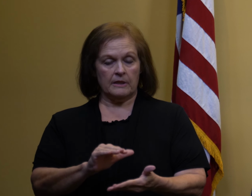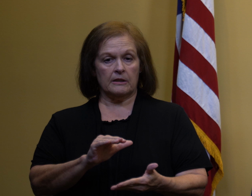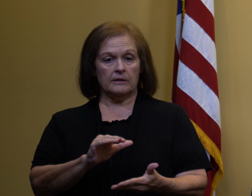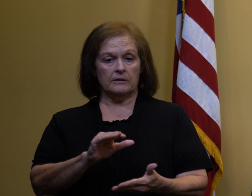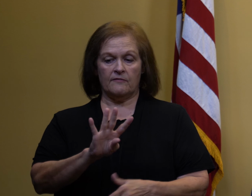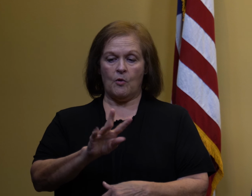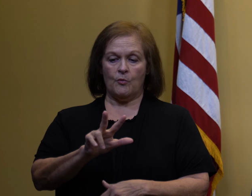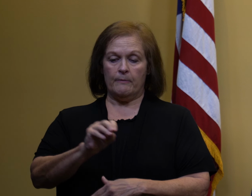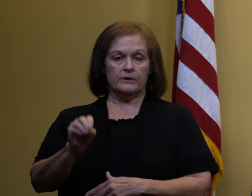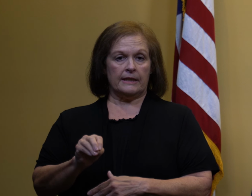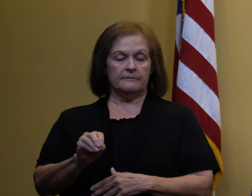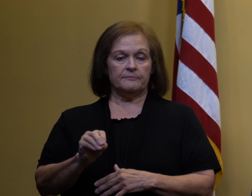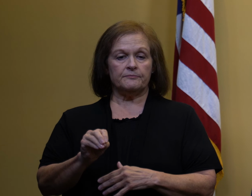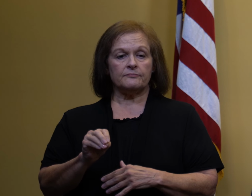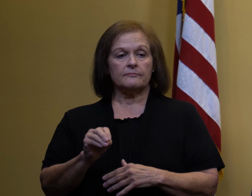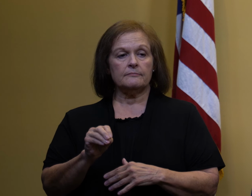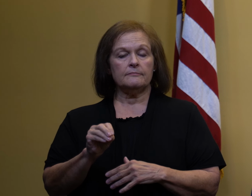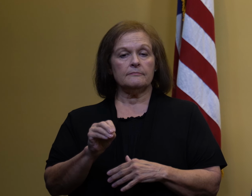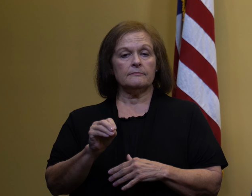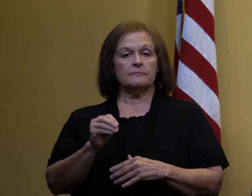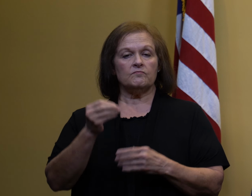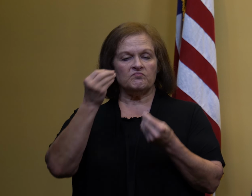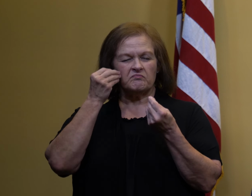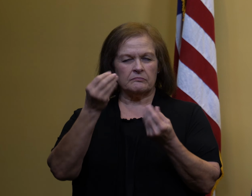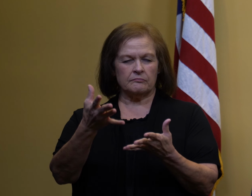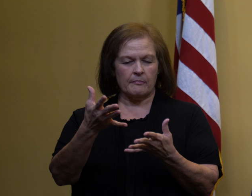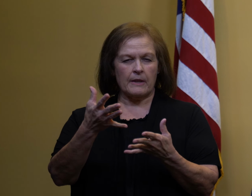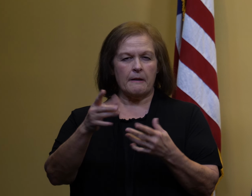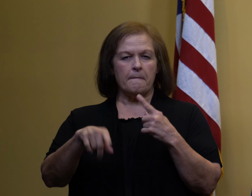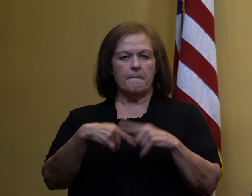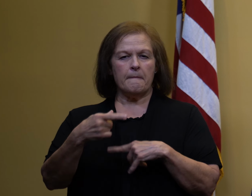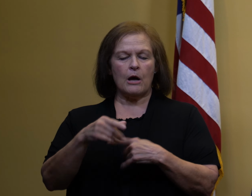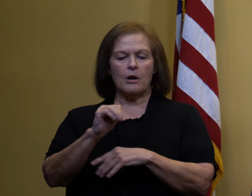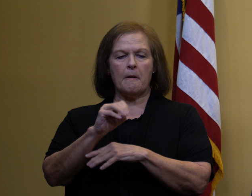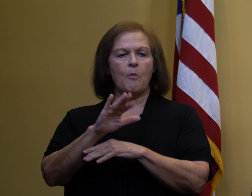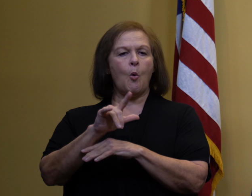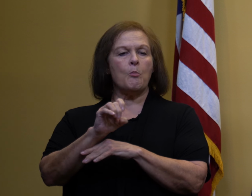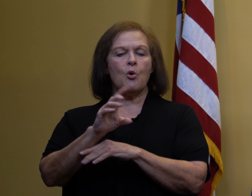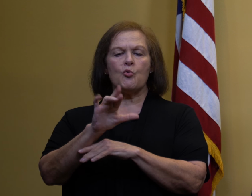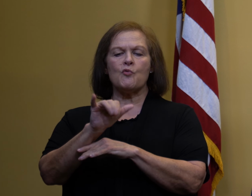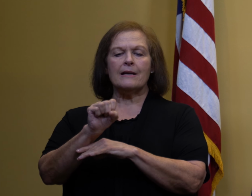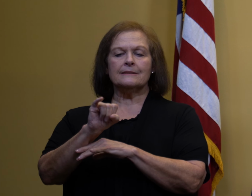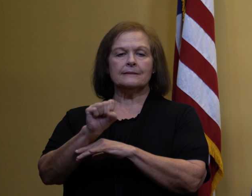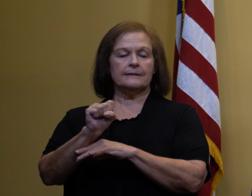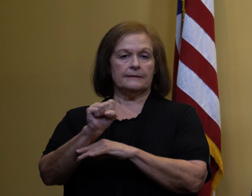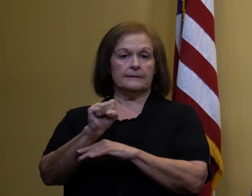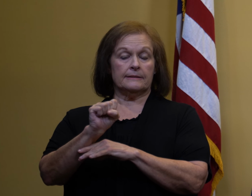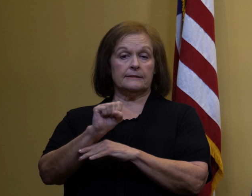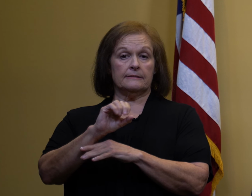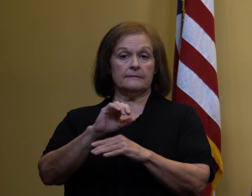43%. I wanted to give you just a brief update on the Mobile Crisis Intervention Unit. Again, that